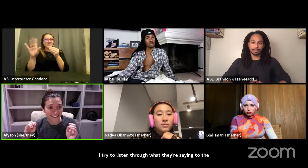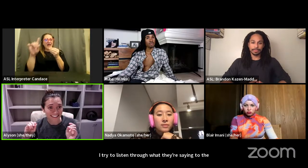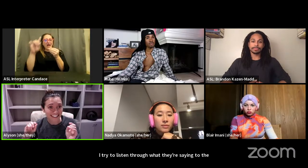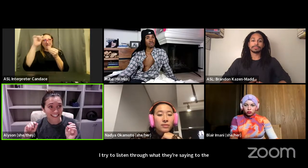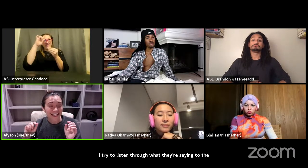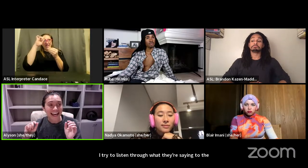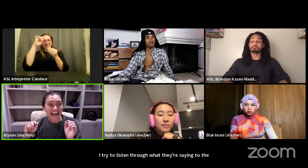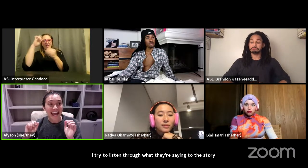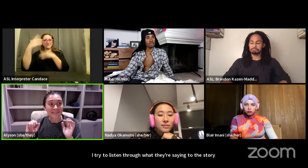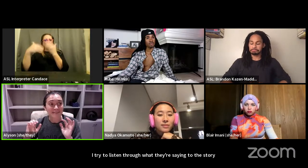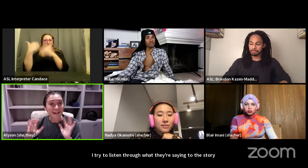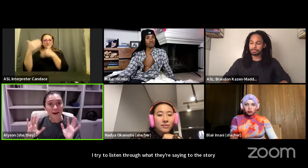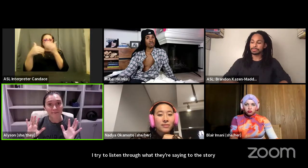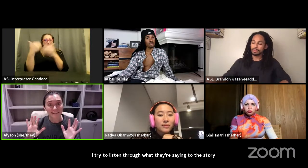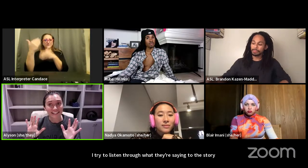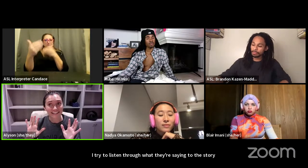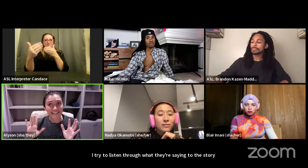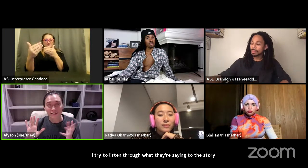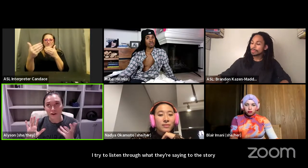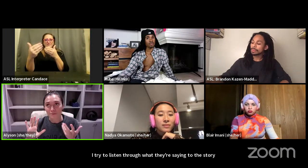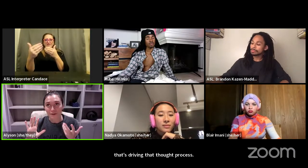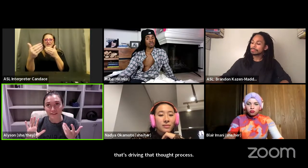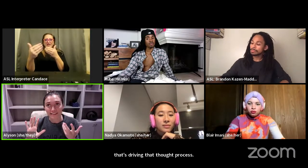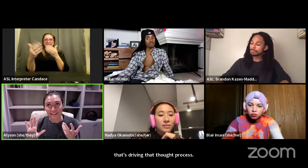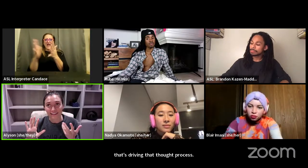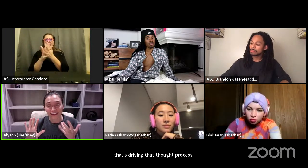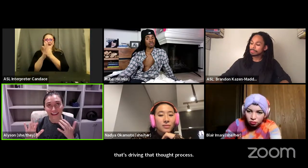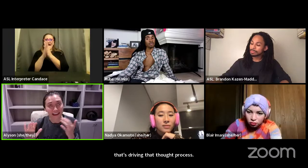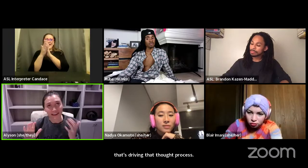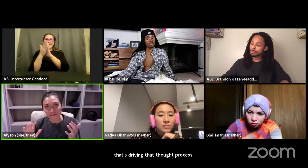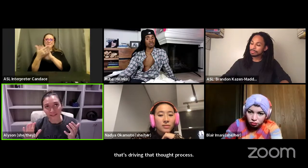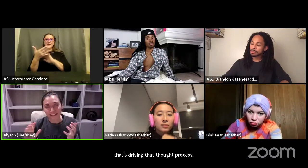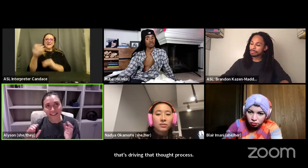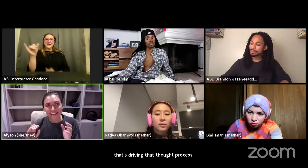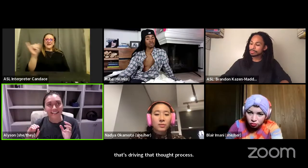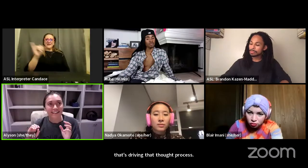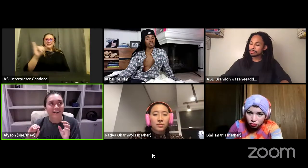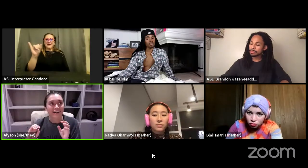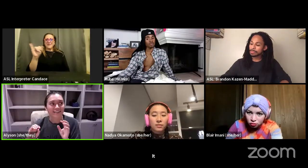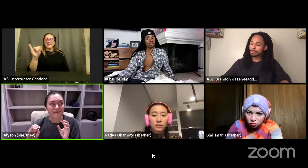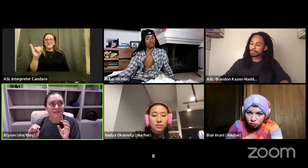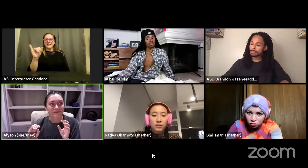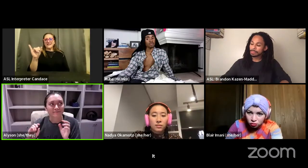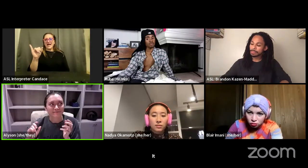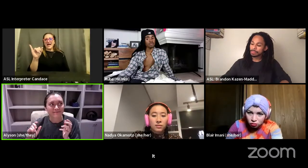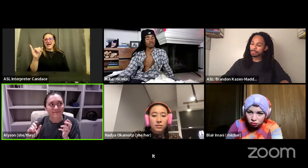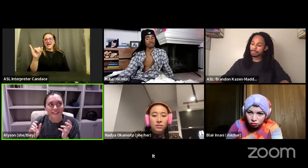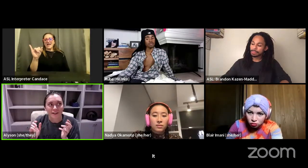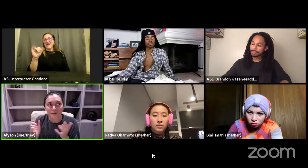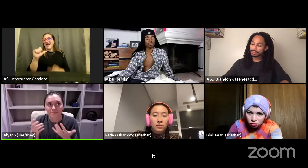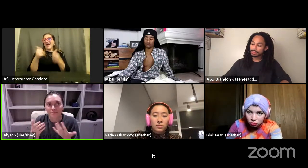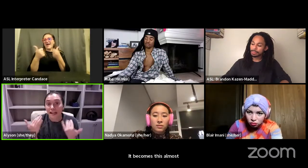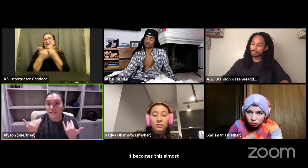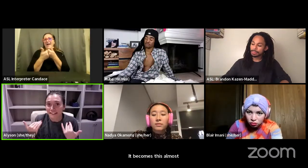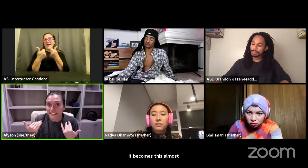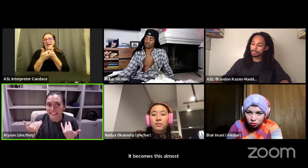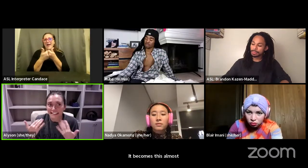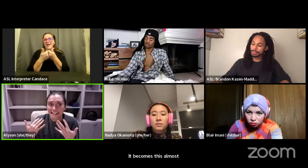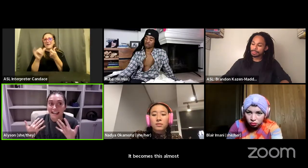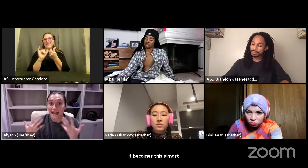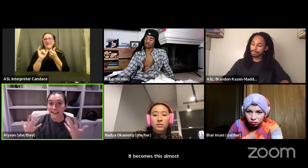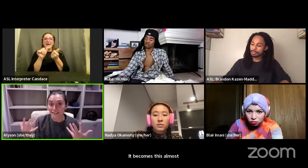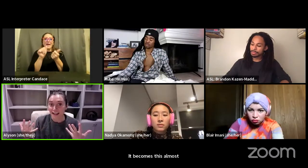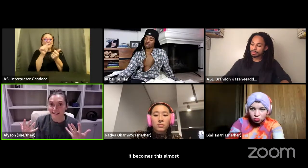process. And it becomes this almost game of, you know,